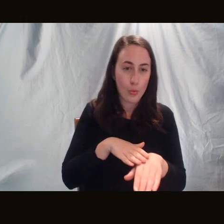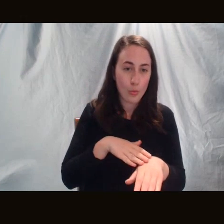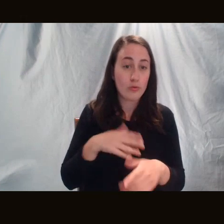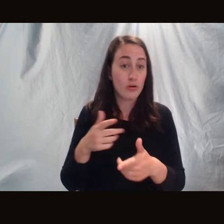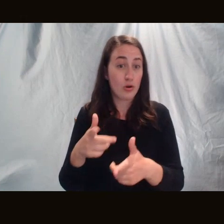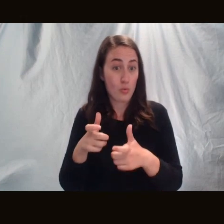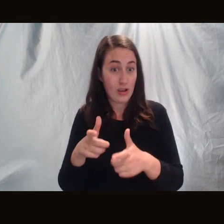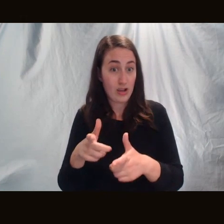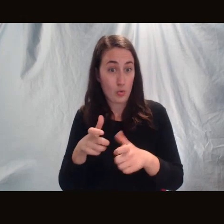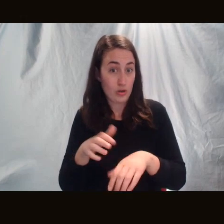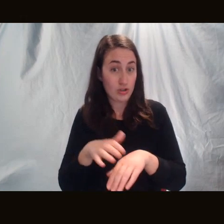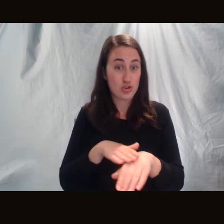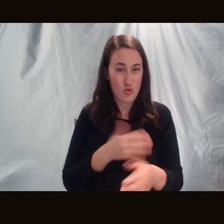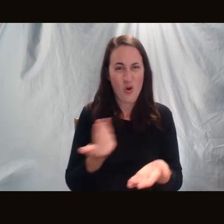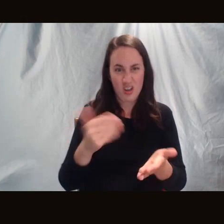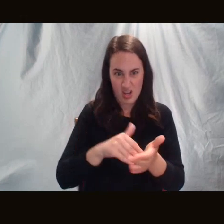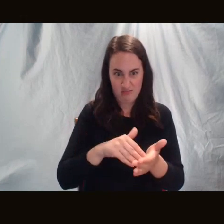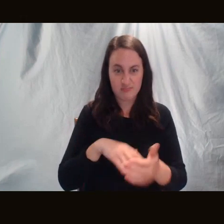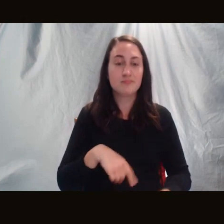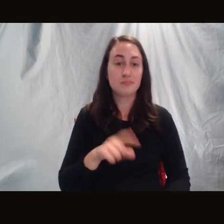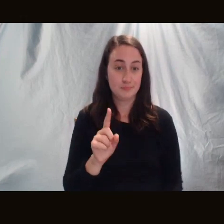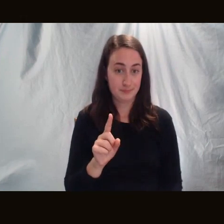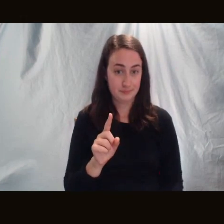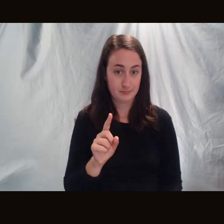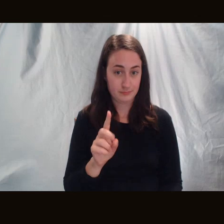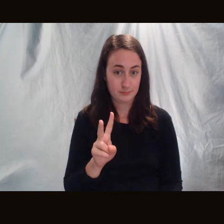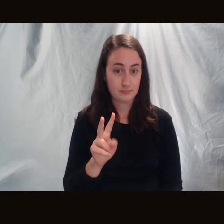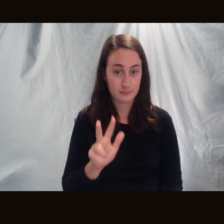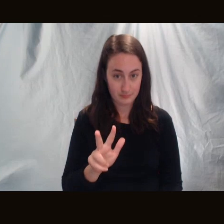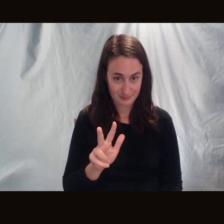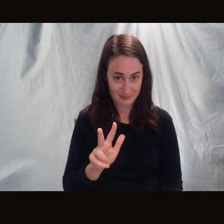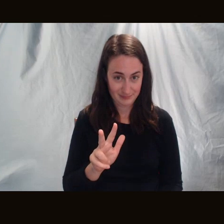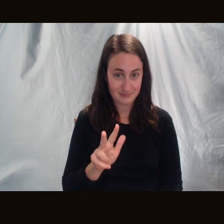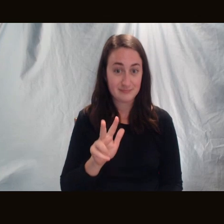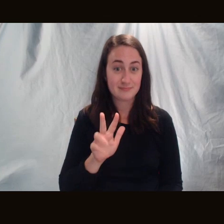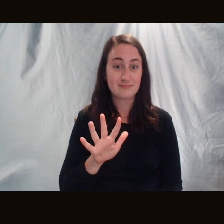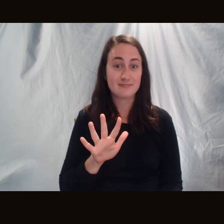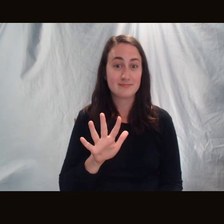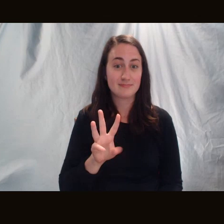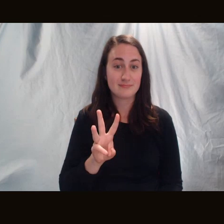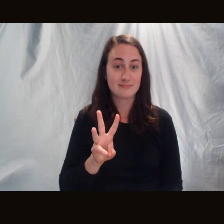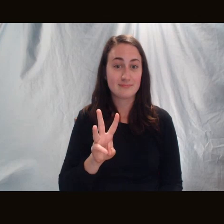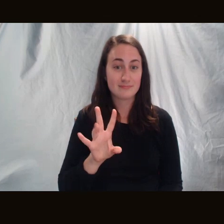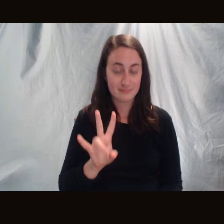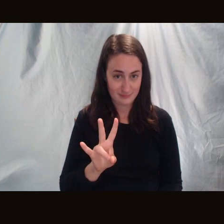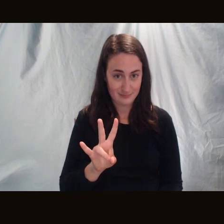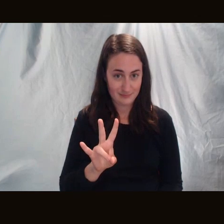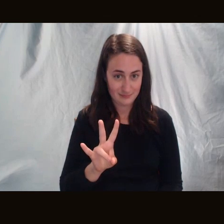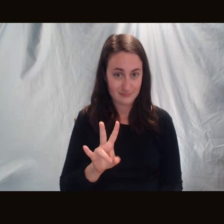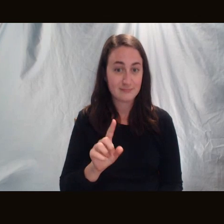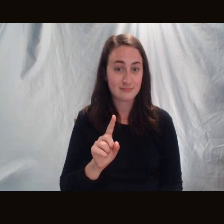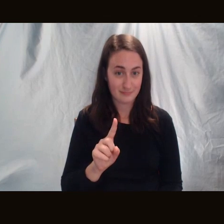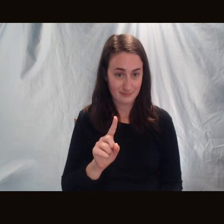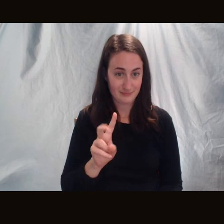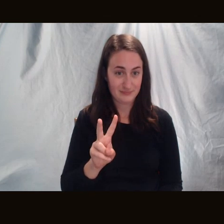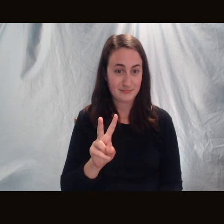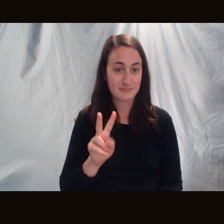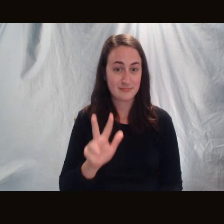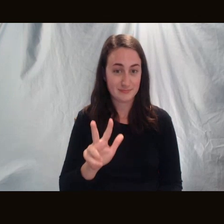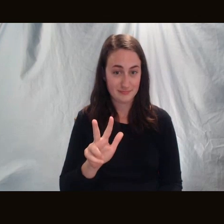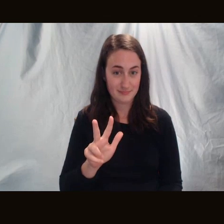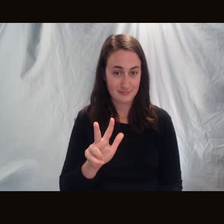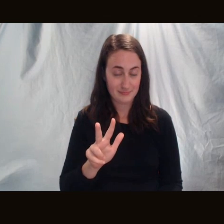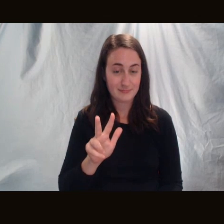3, last time, ready, let's go. Forward and then open, lead, and then you go. It's 1,